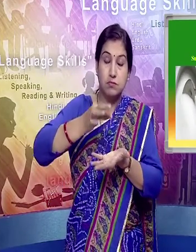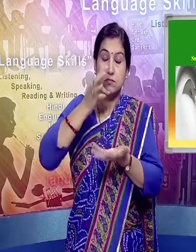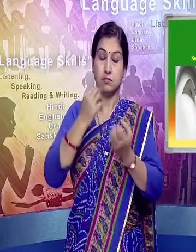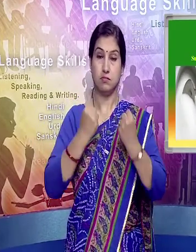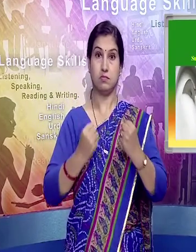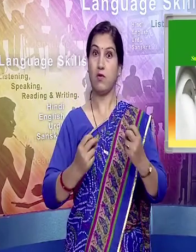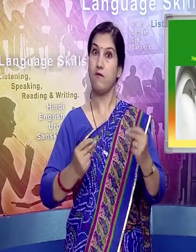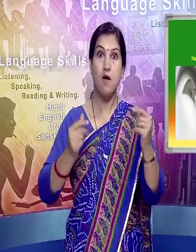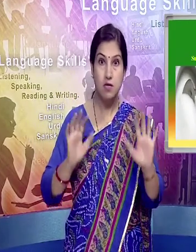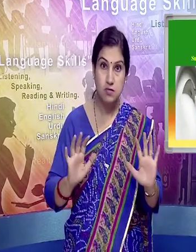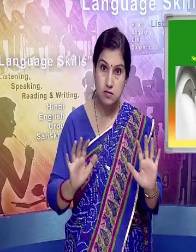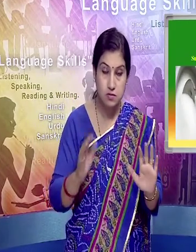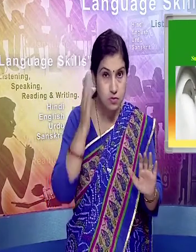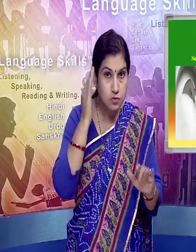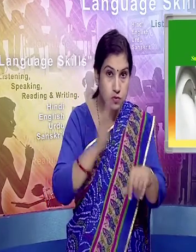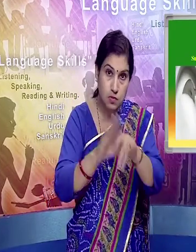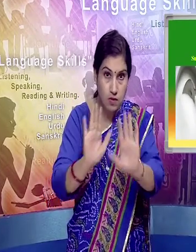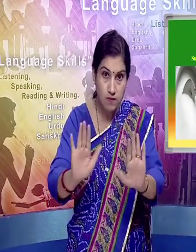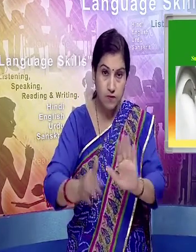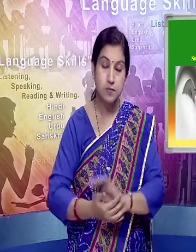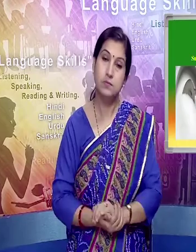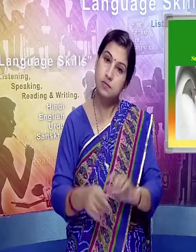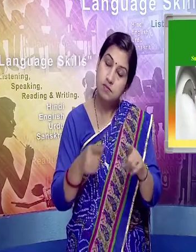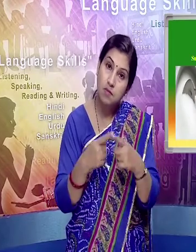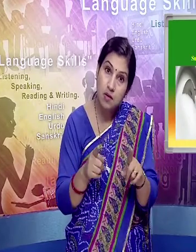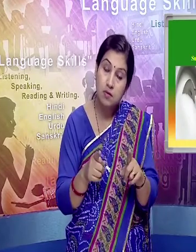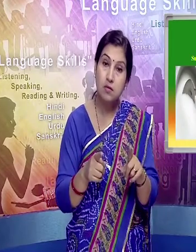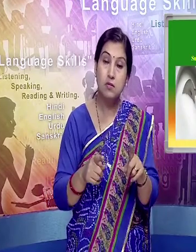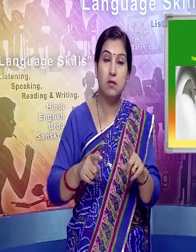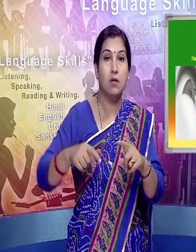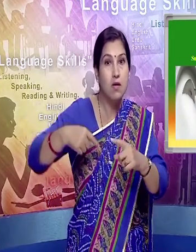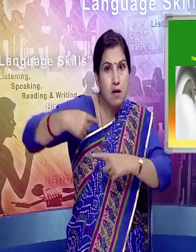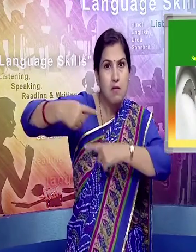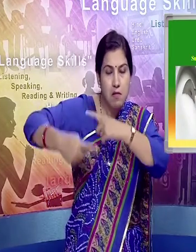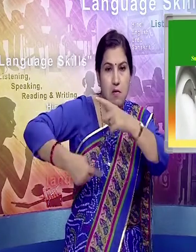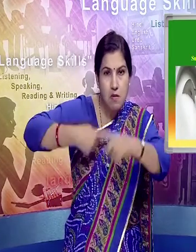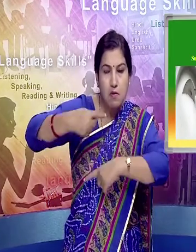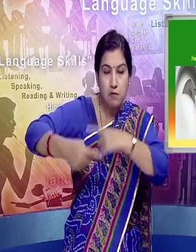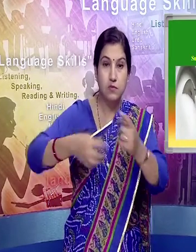energy. But if you concluded to eat a lot of sugar in a daily